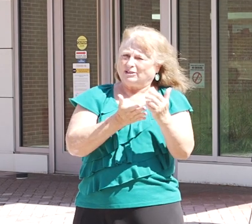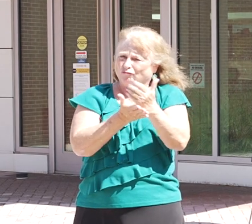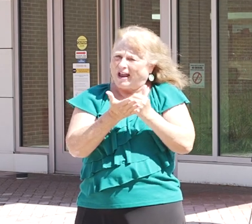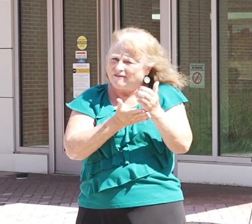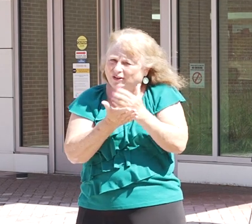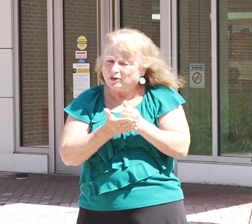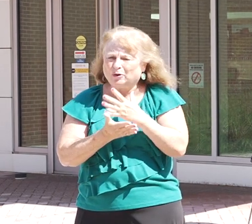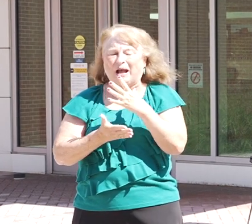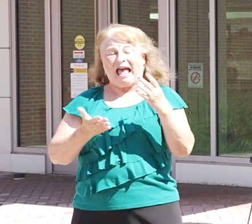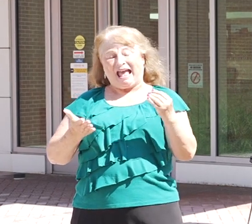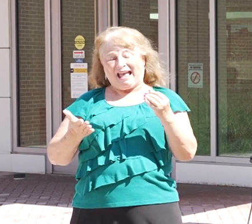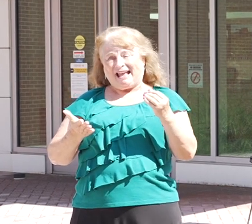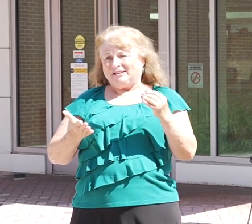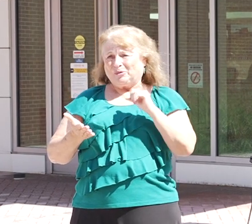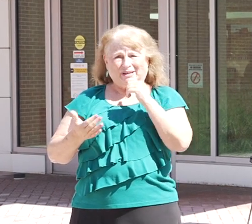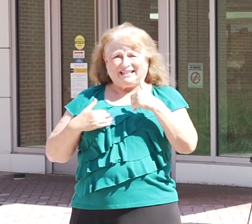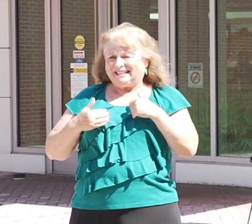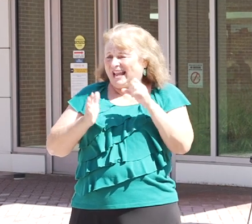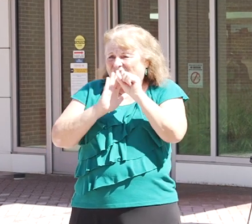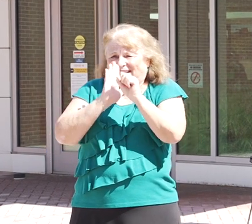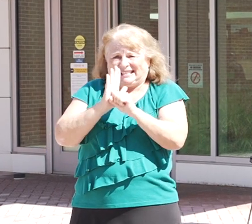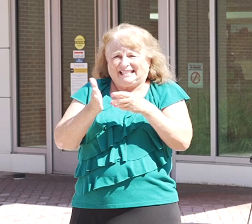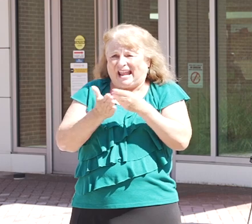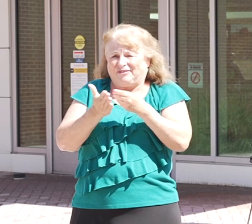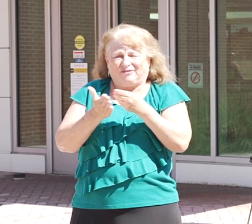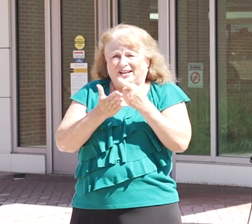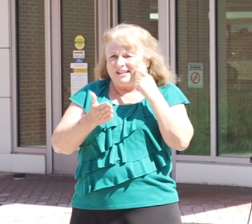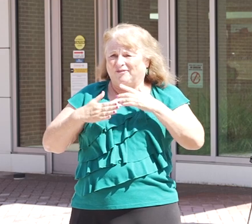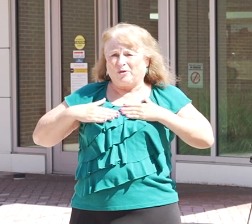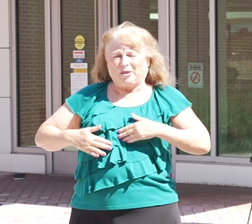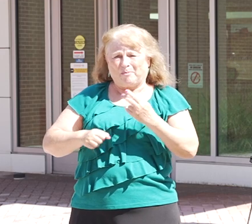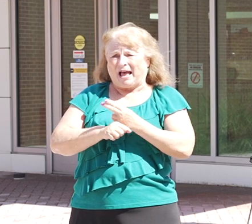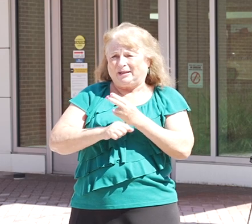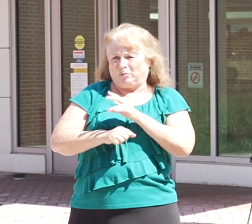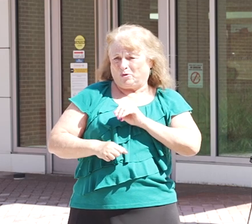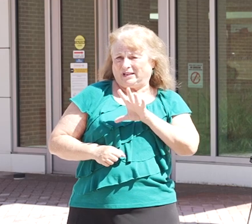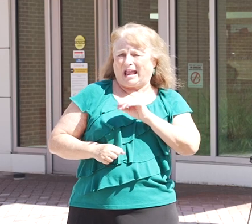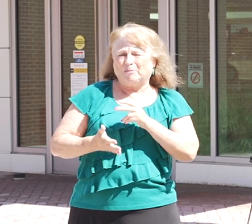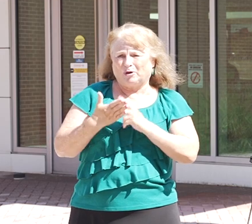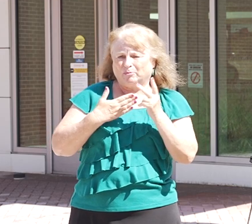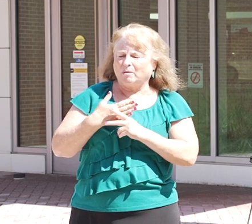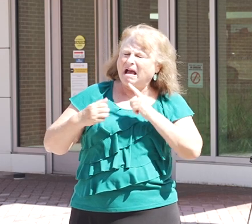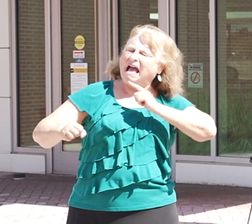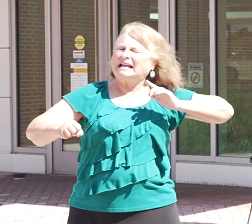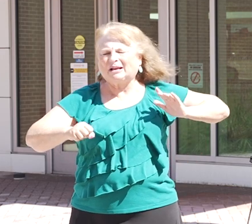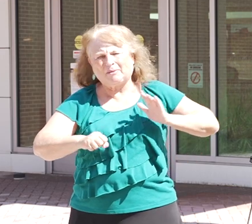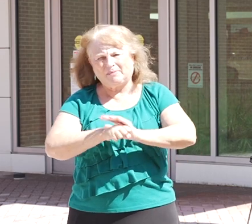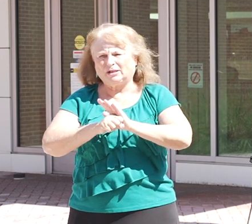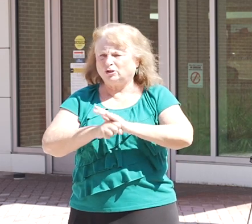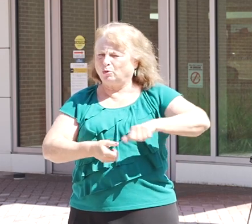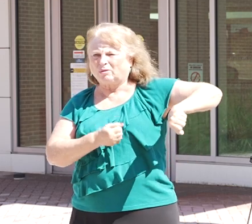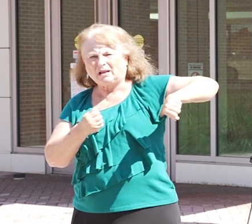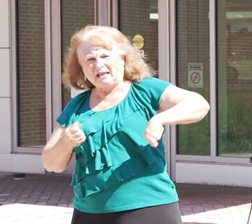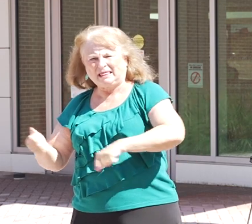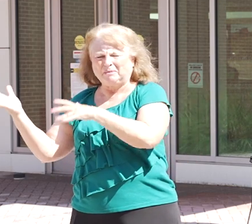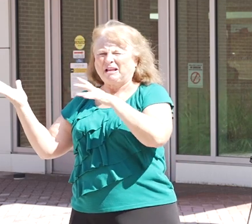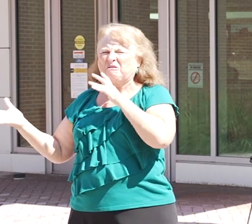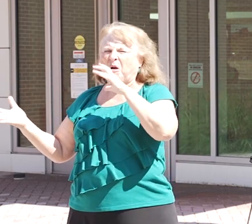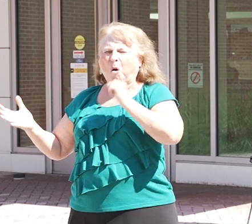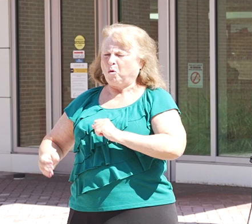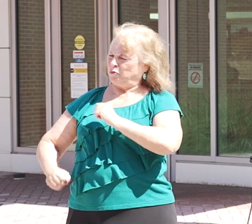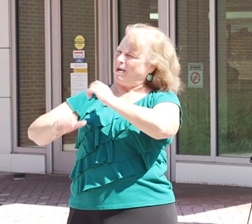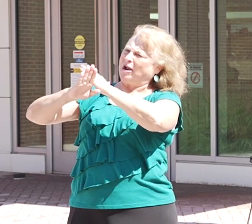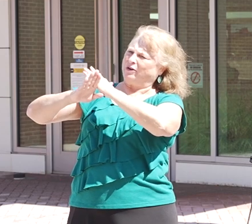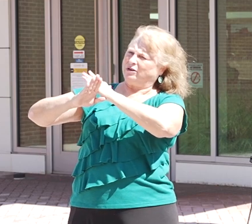in the absence of state funding for the body-worn camera program, I committed to eliminate the previously cited